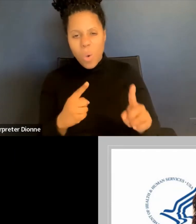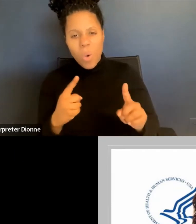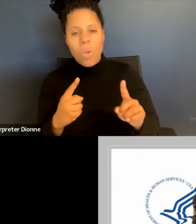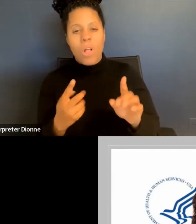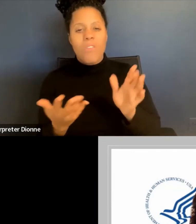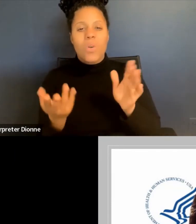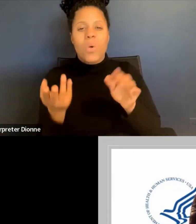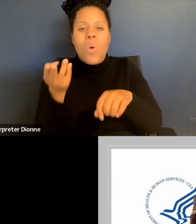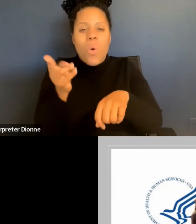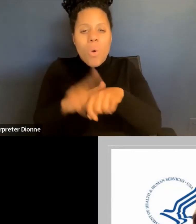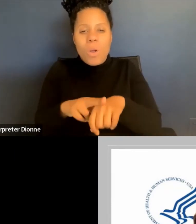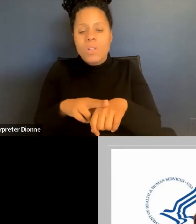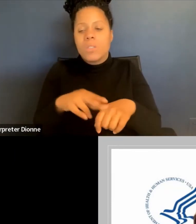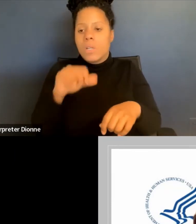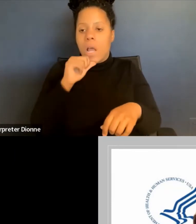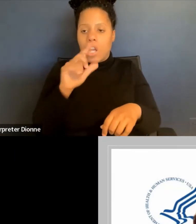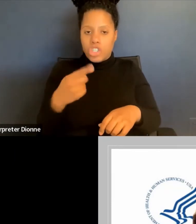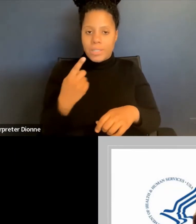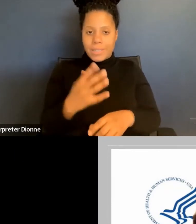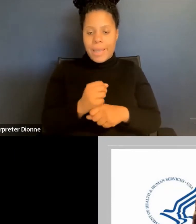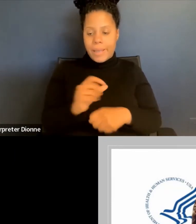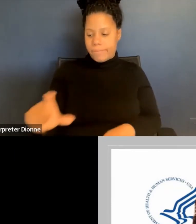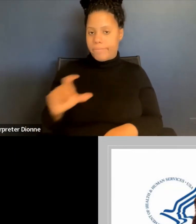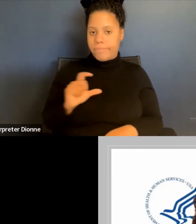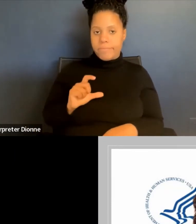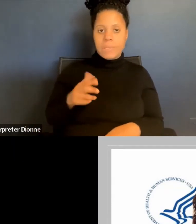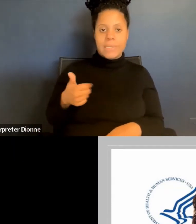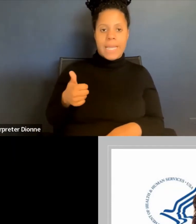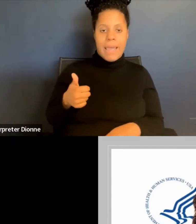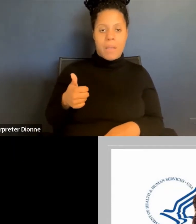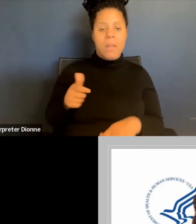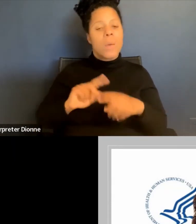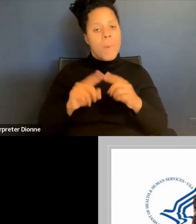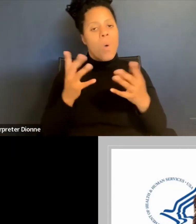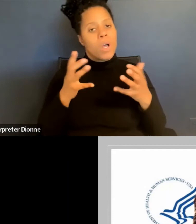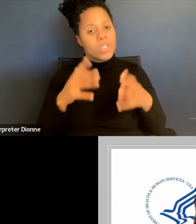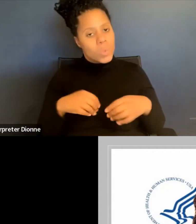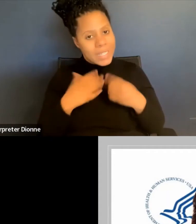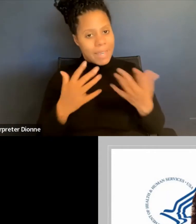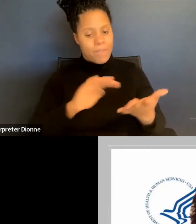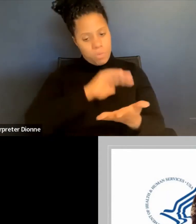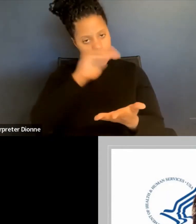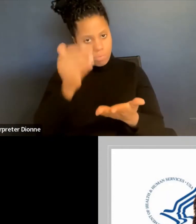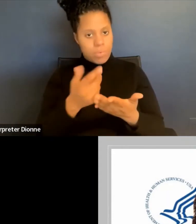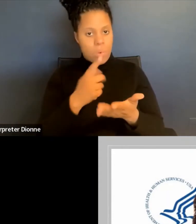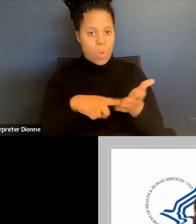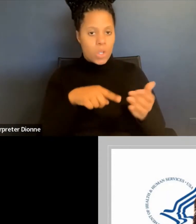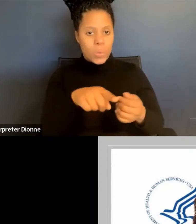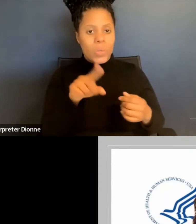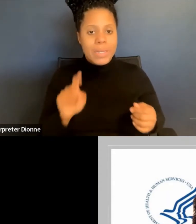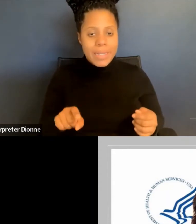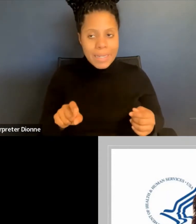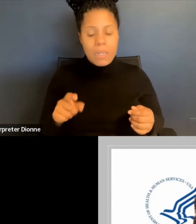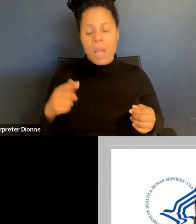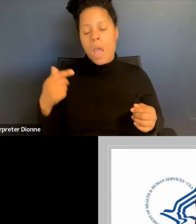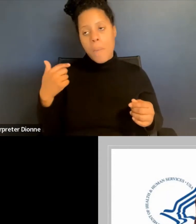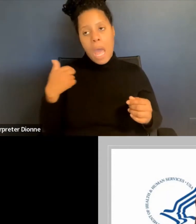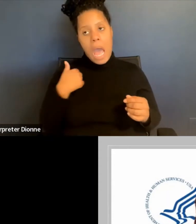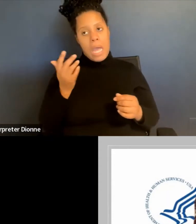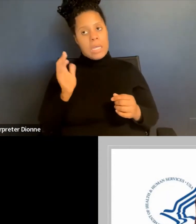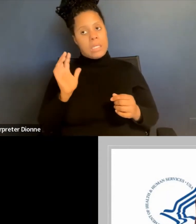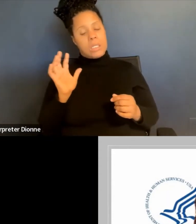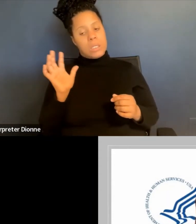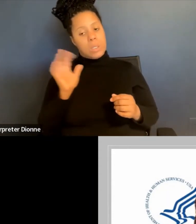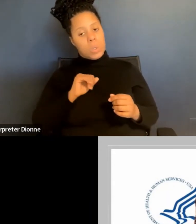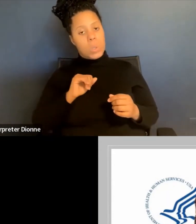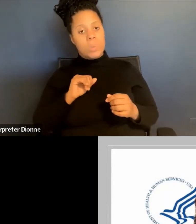10, but to get to get what you need. But I suspect it probably has to do with what